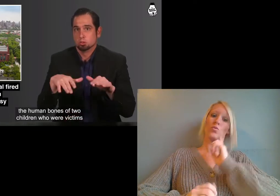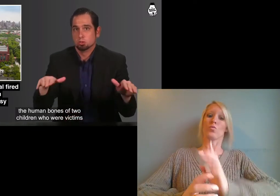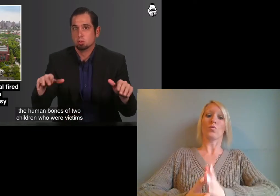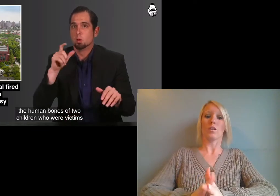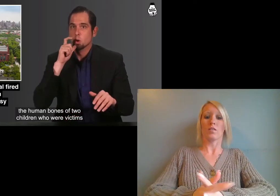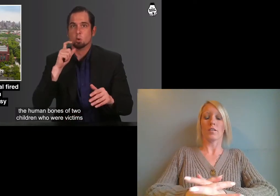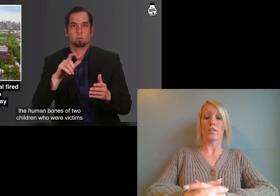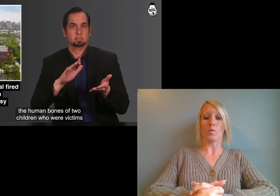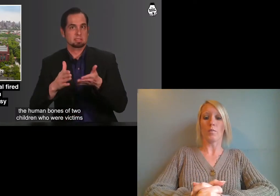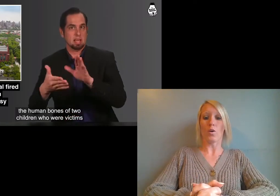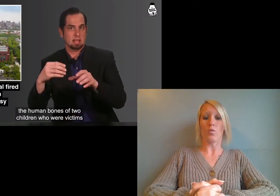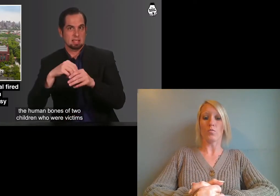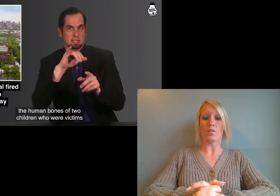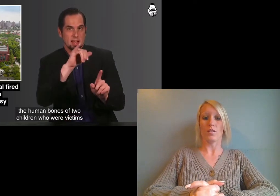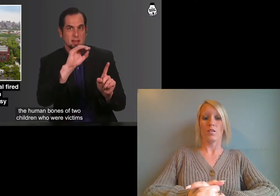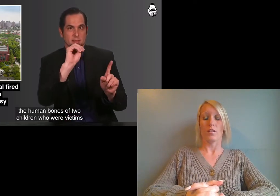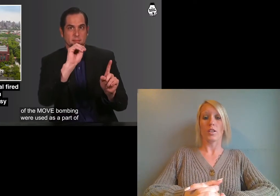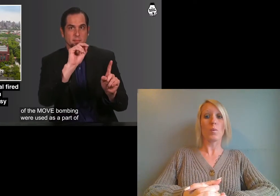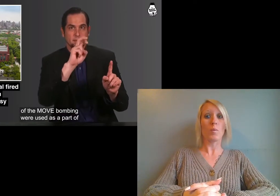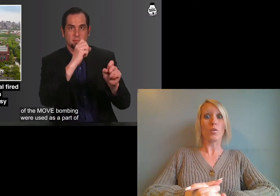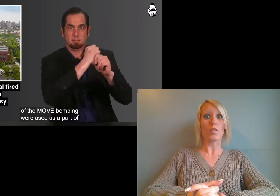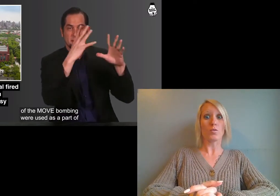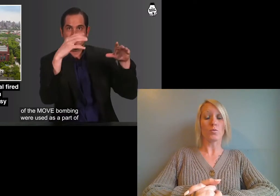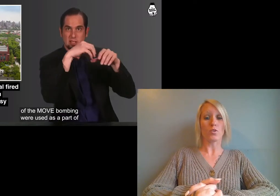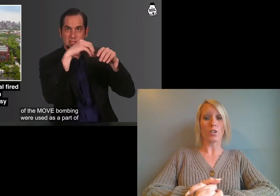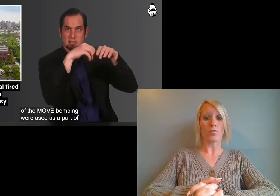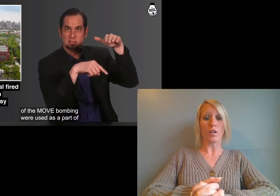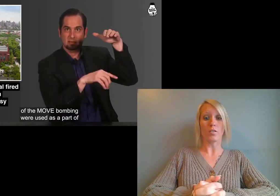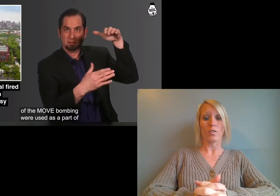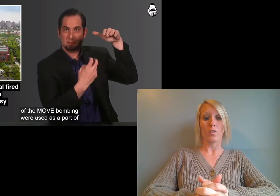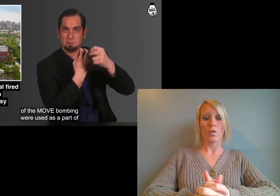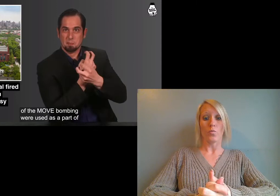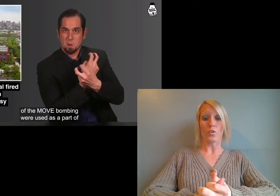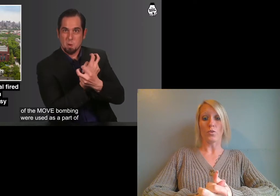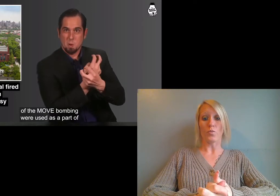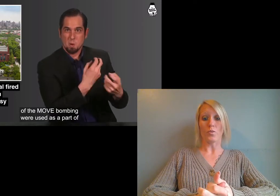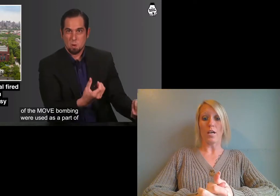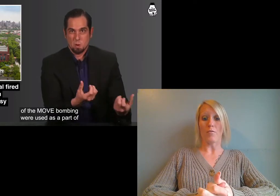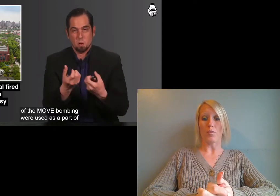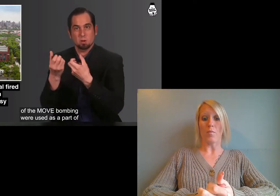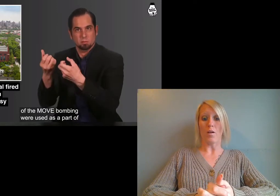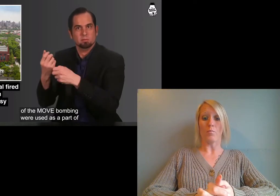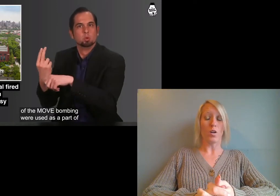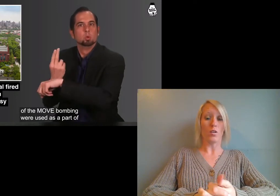that human bones of 2 children were